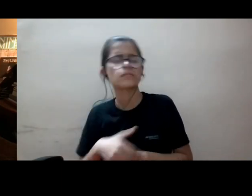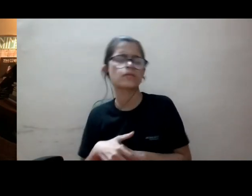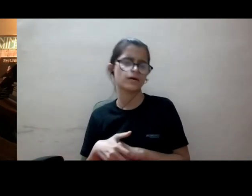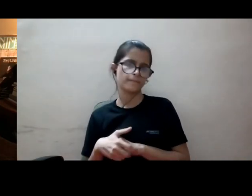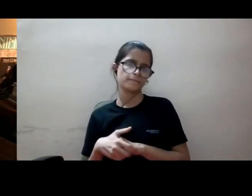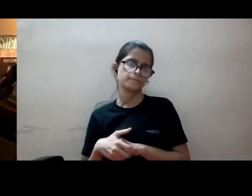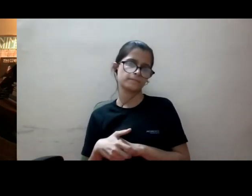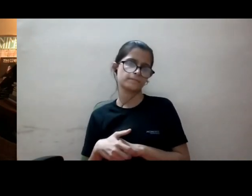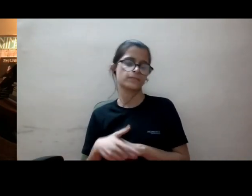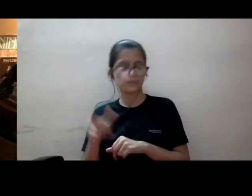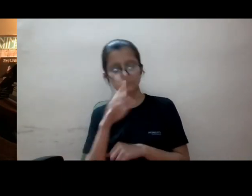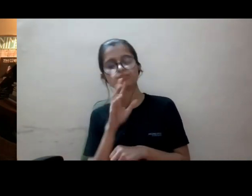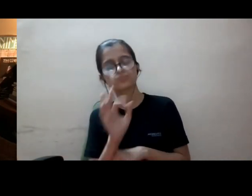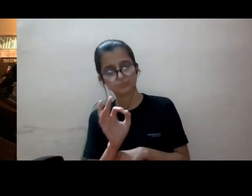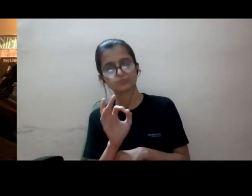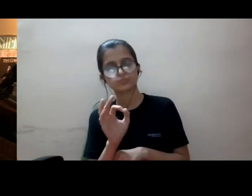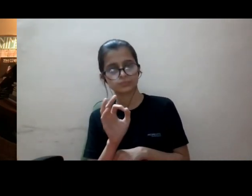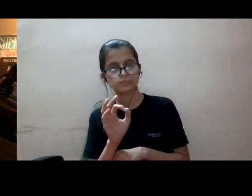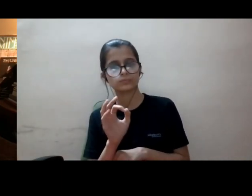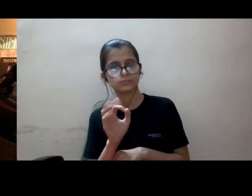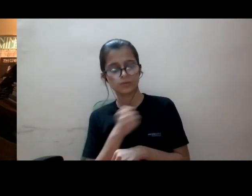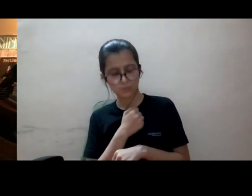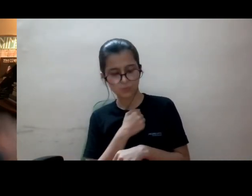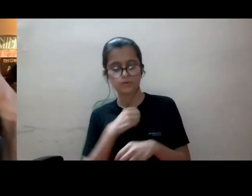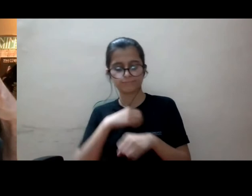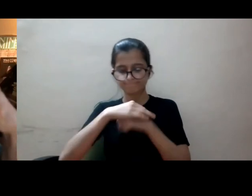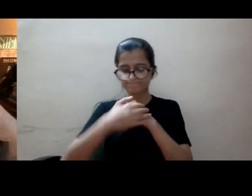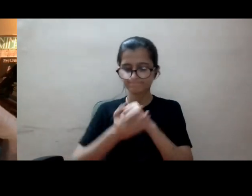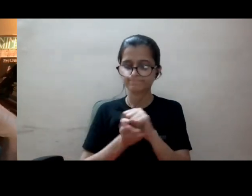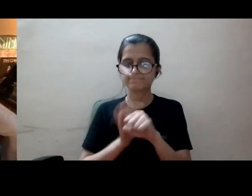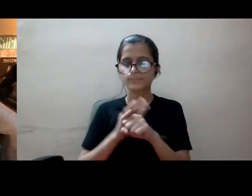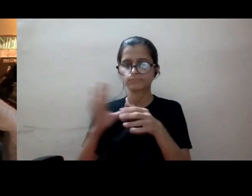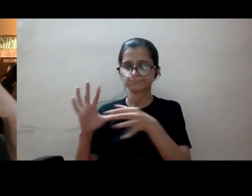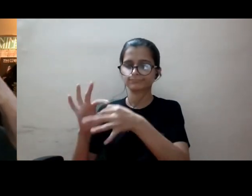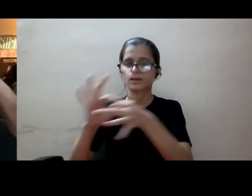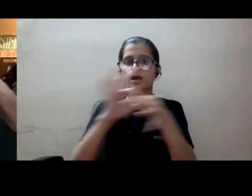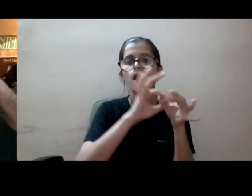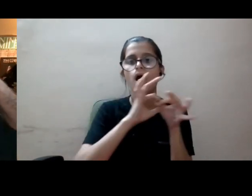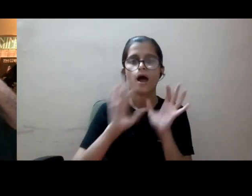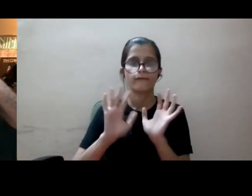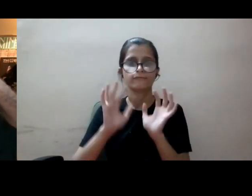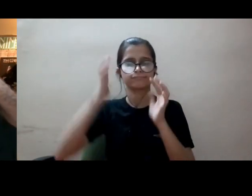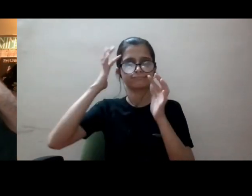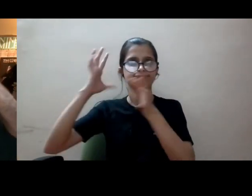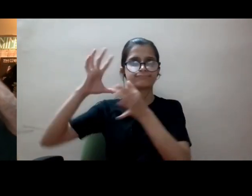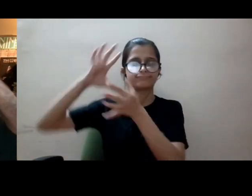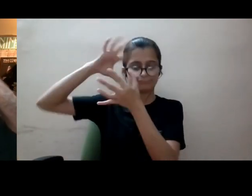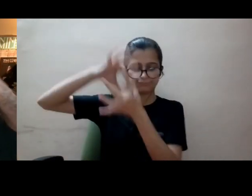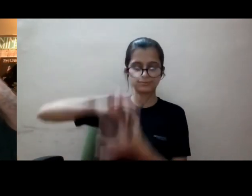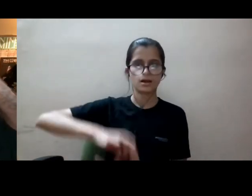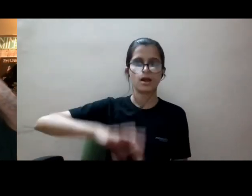that this is really true, that our brains have rewired themselves to use more